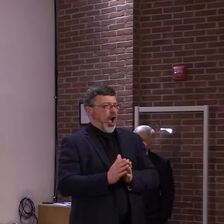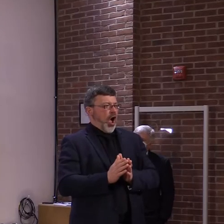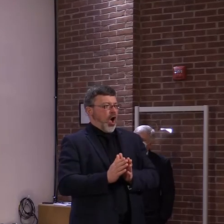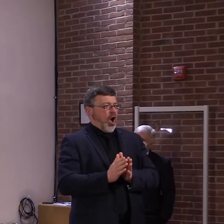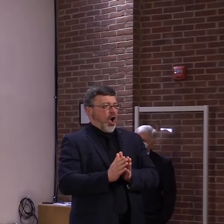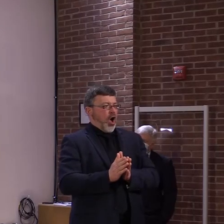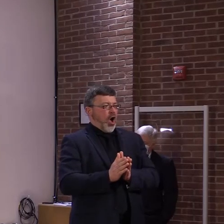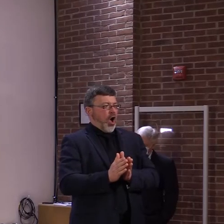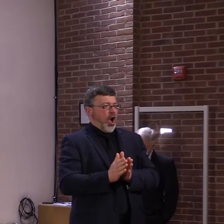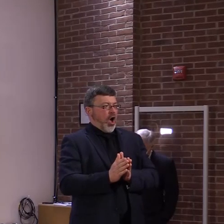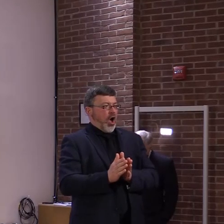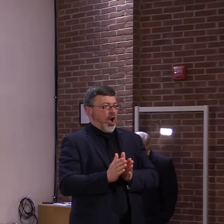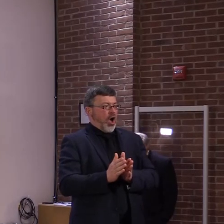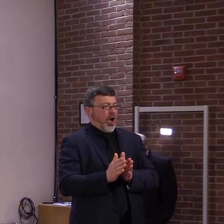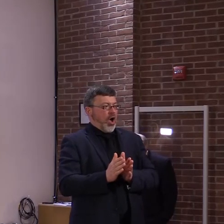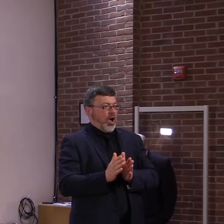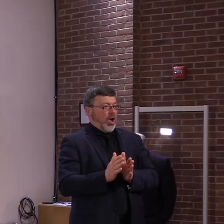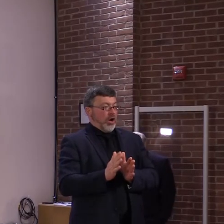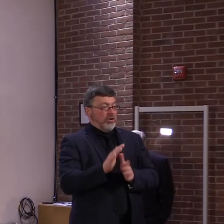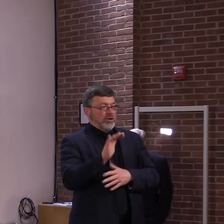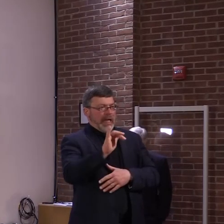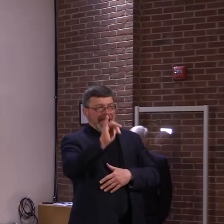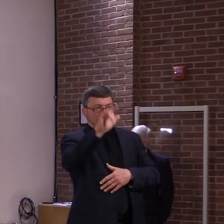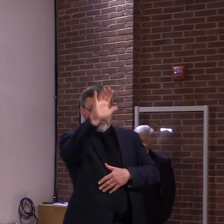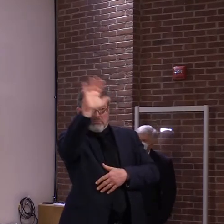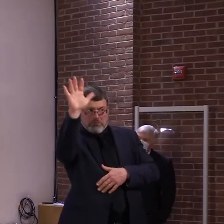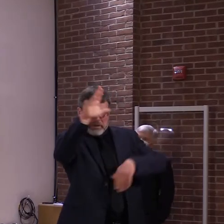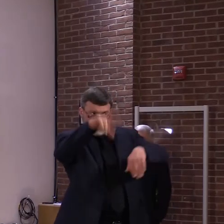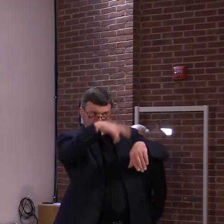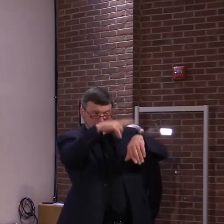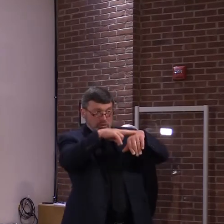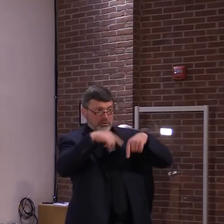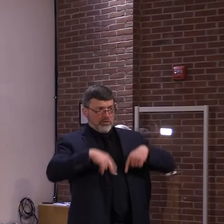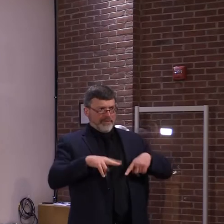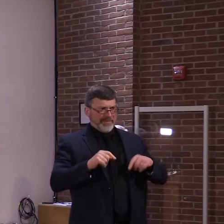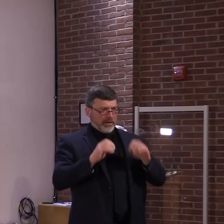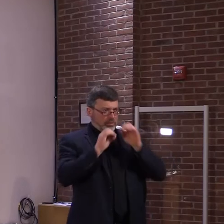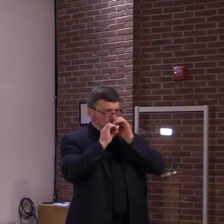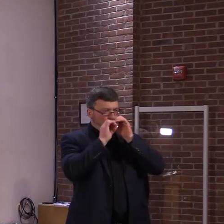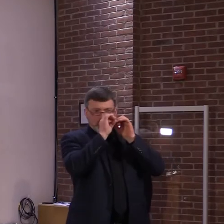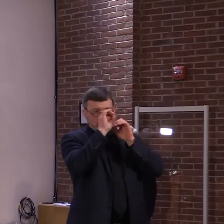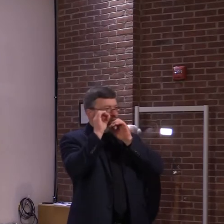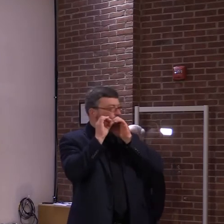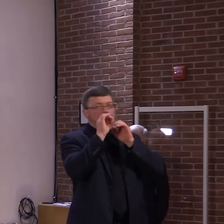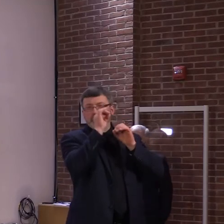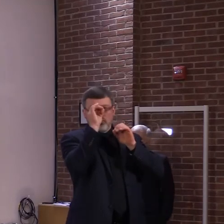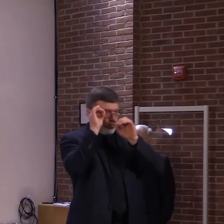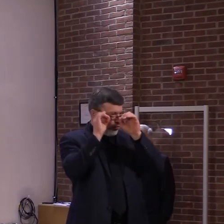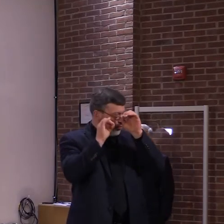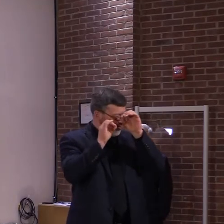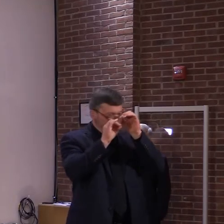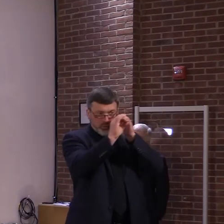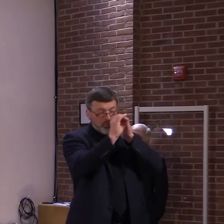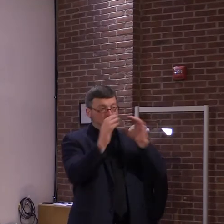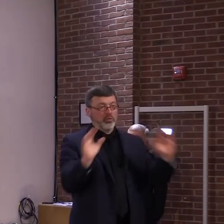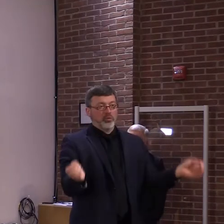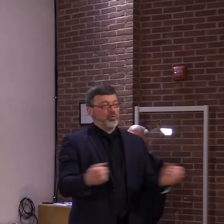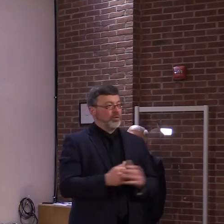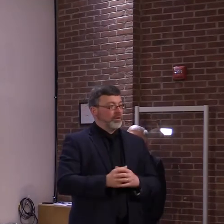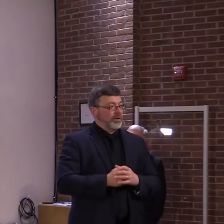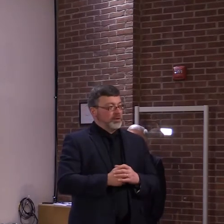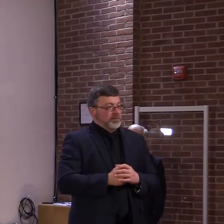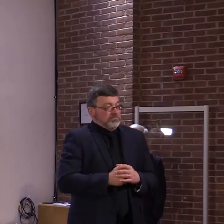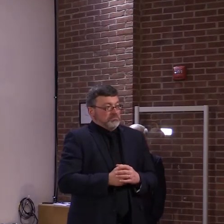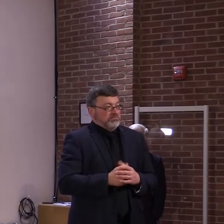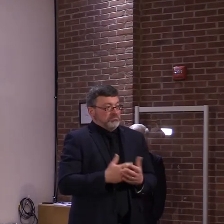Vermont, because we, as you've heard, have the need for even more doses to come into the state, and we